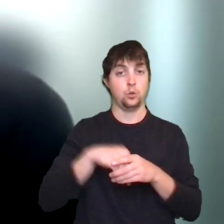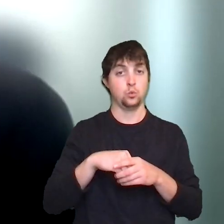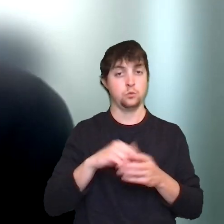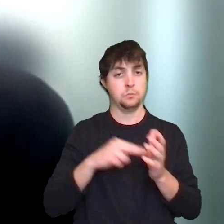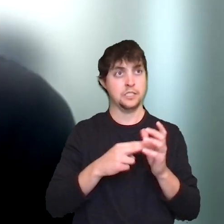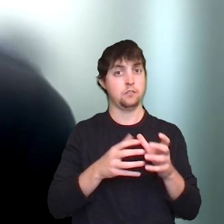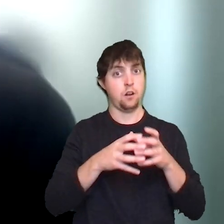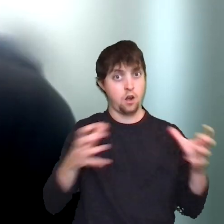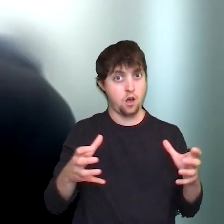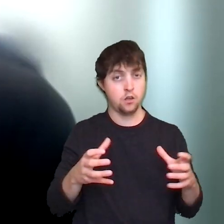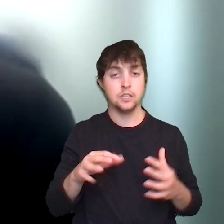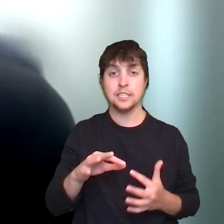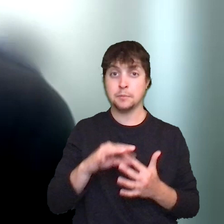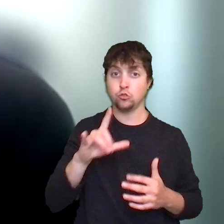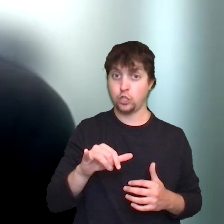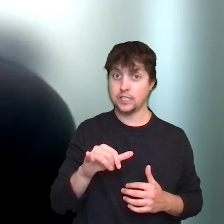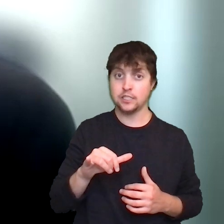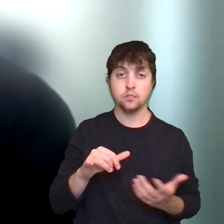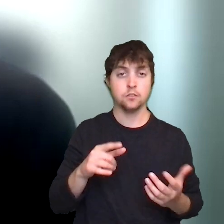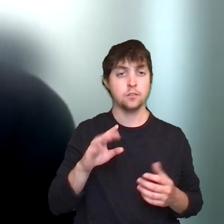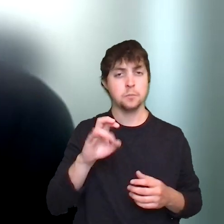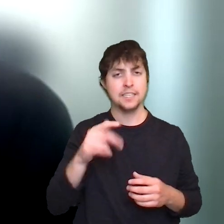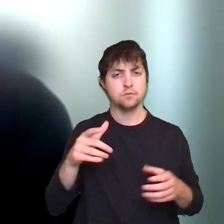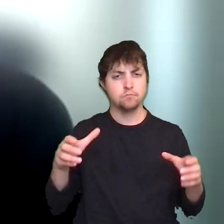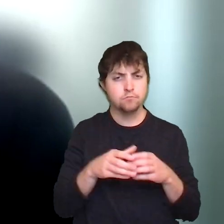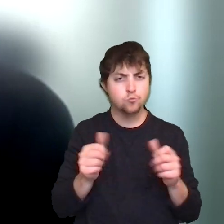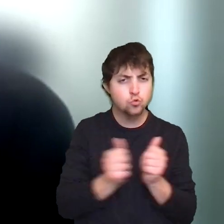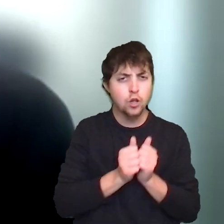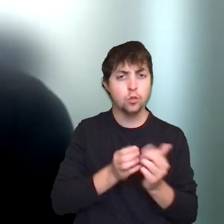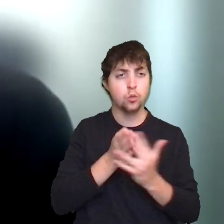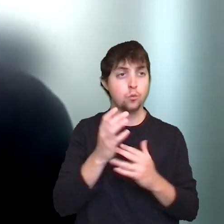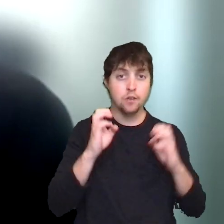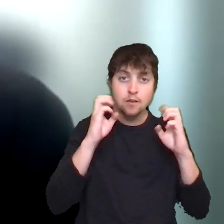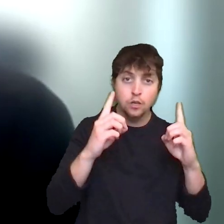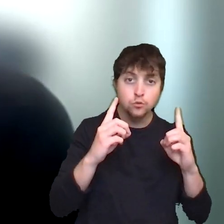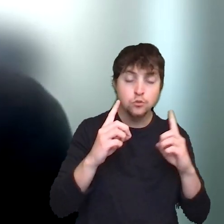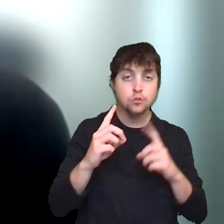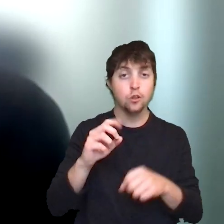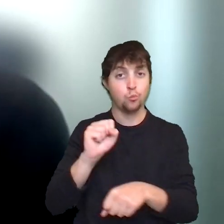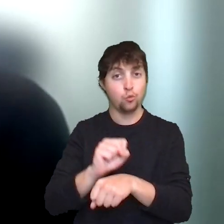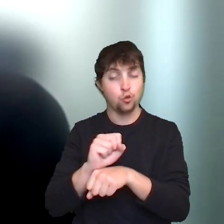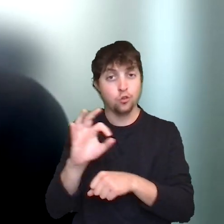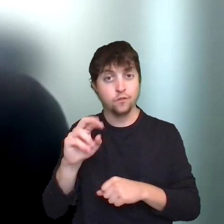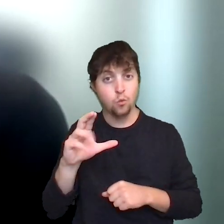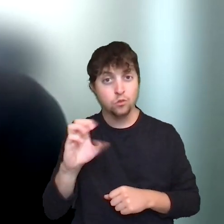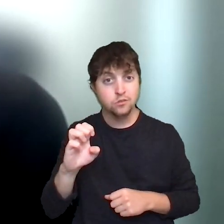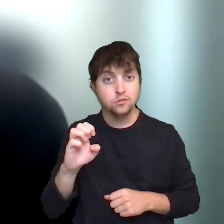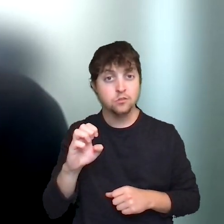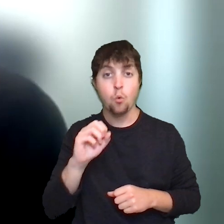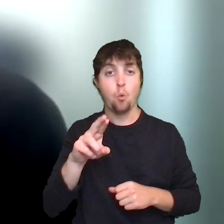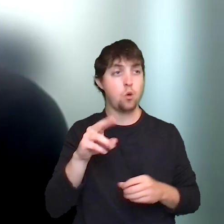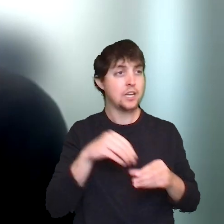Inclusion means a lot, especially being together through education,